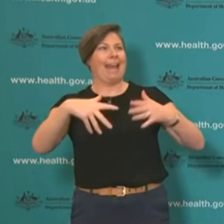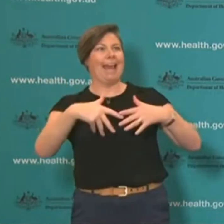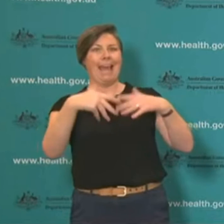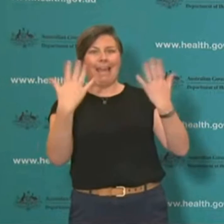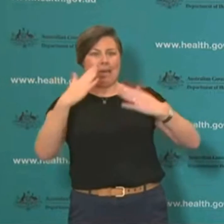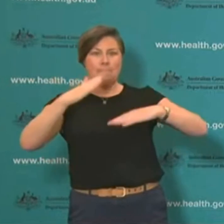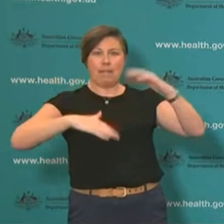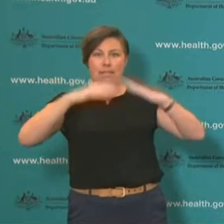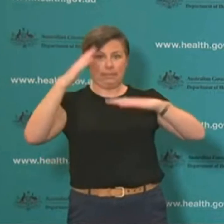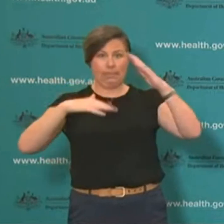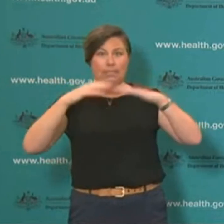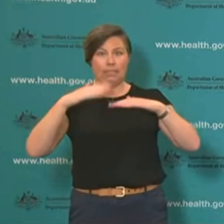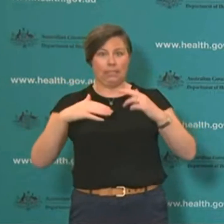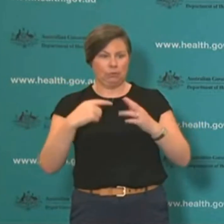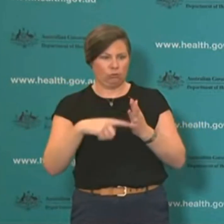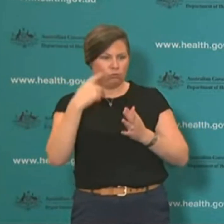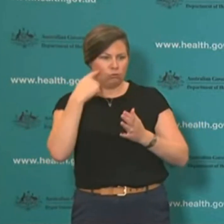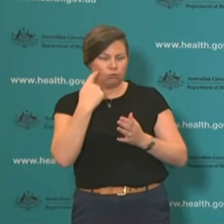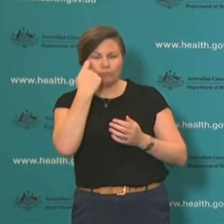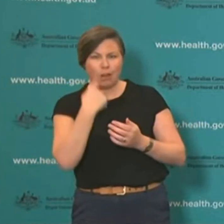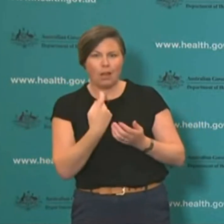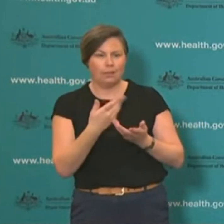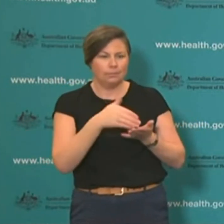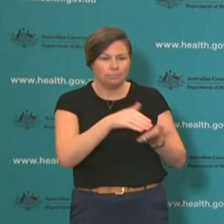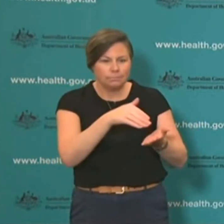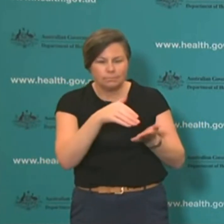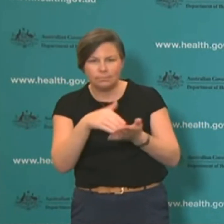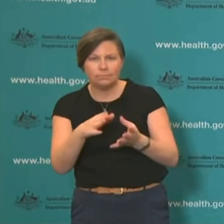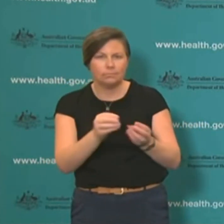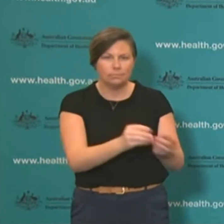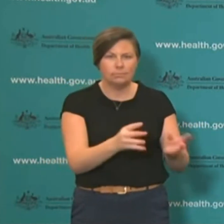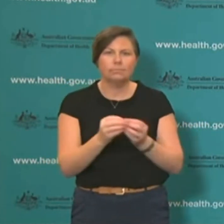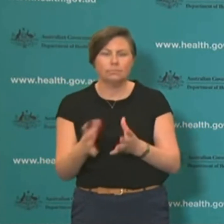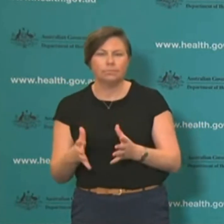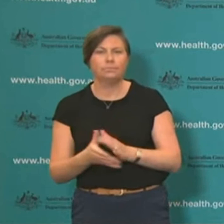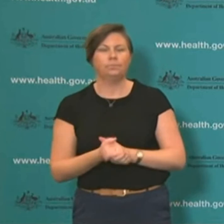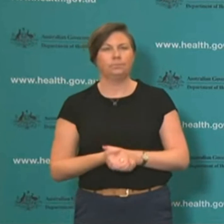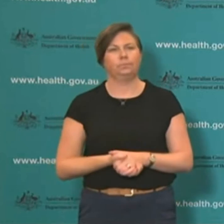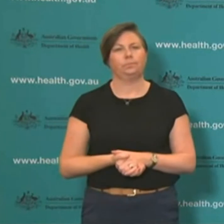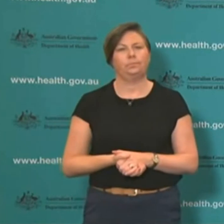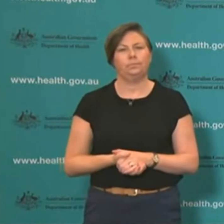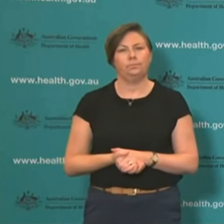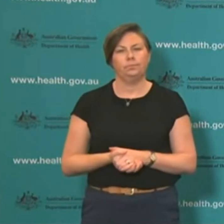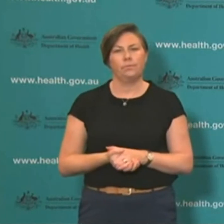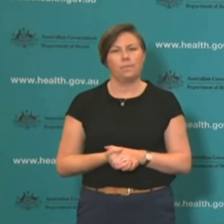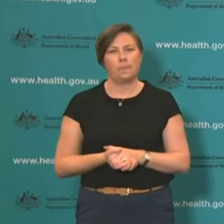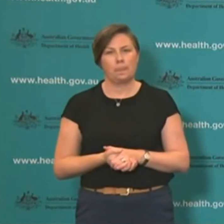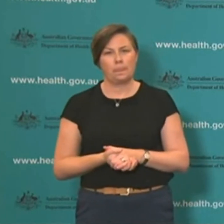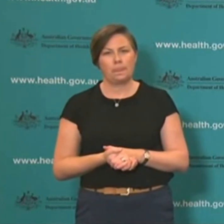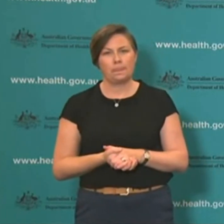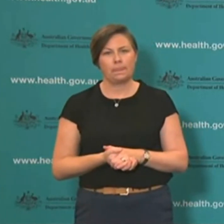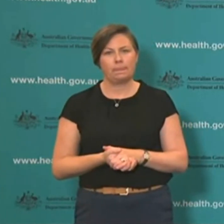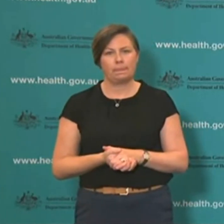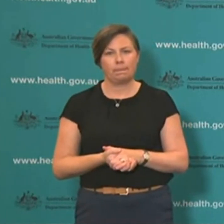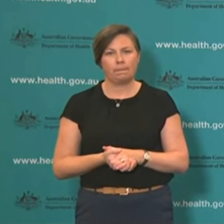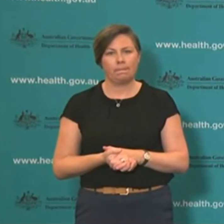that is not simply training, although training is clearly a part of it in the appropriate use of PPE. One of the crucial decisions is the layout